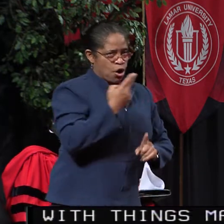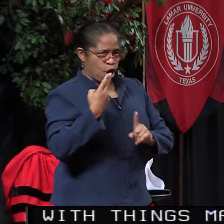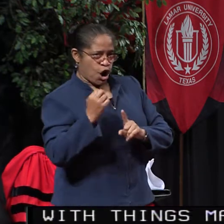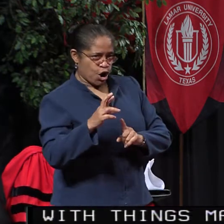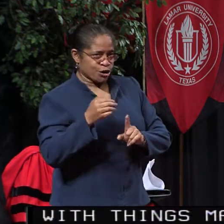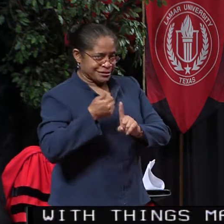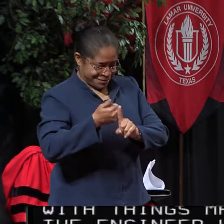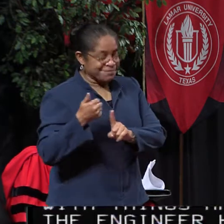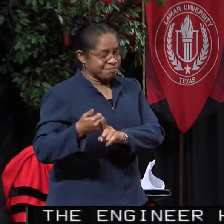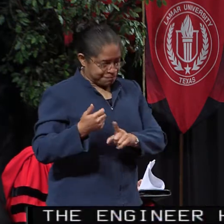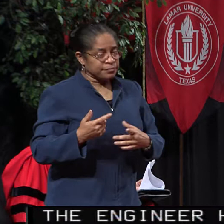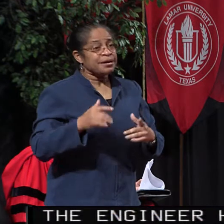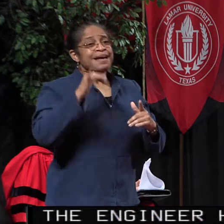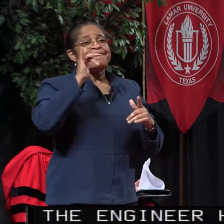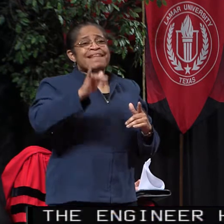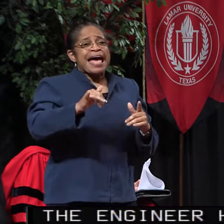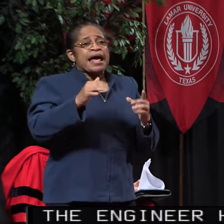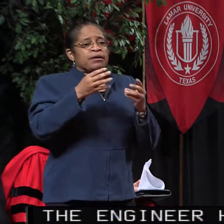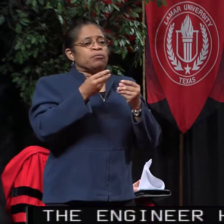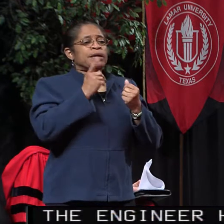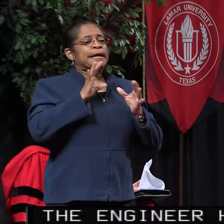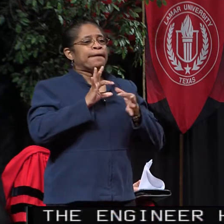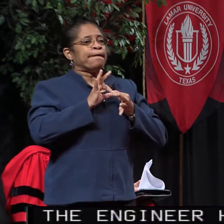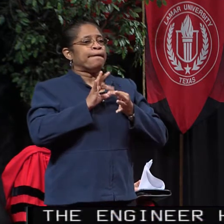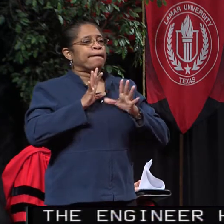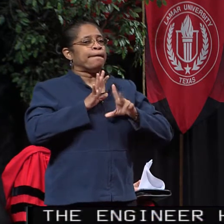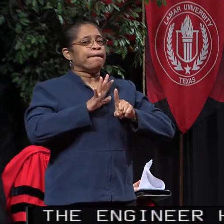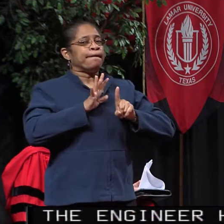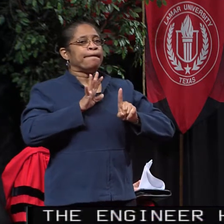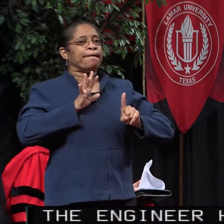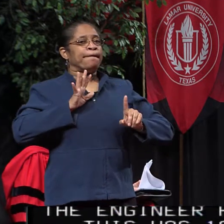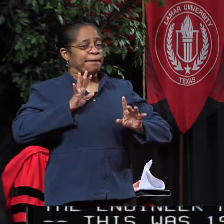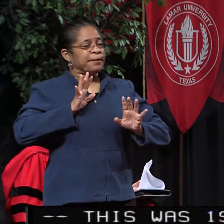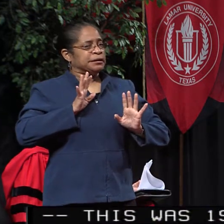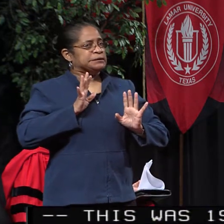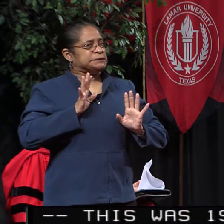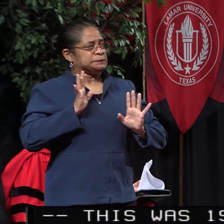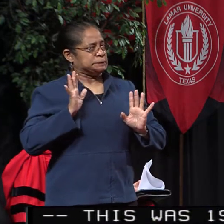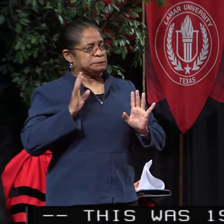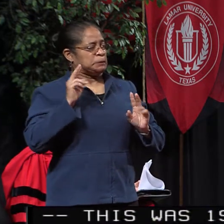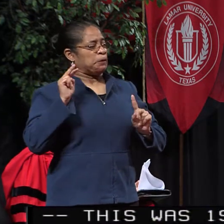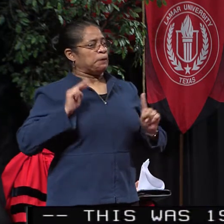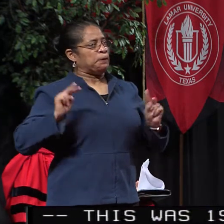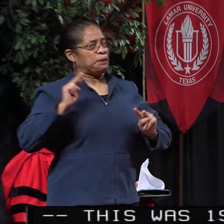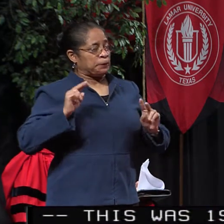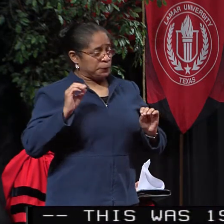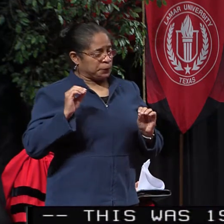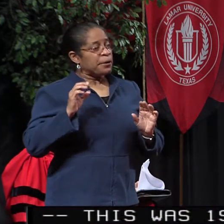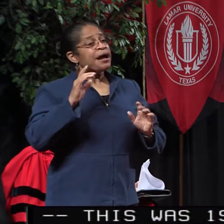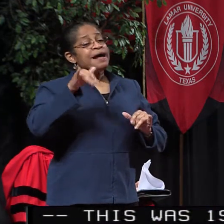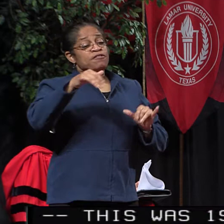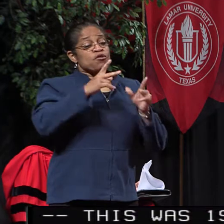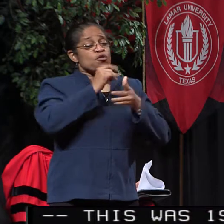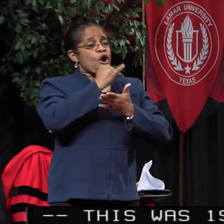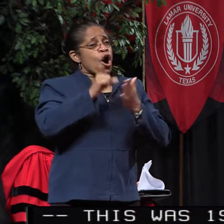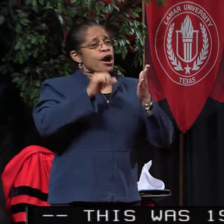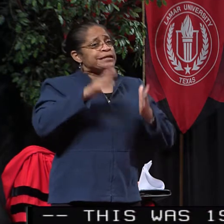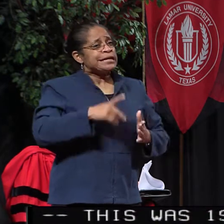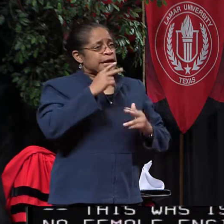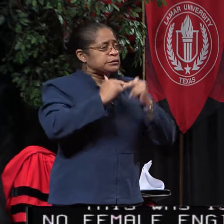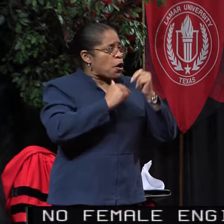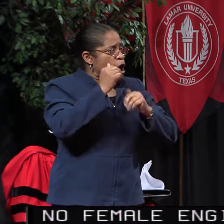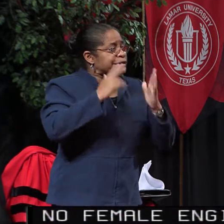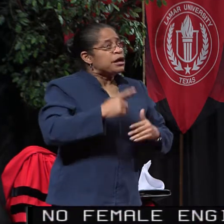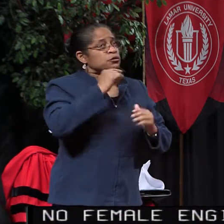the landscape along with his all-pervasive output. We know the names of the sculptors and the architects whose works grace our